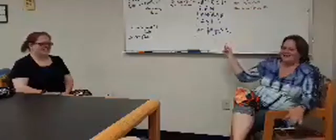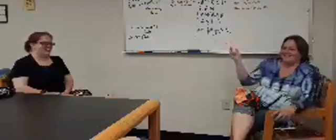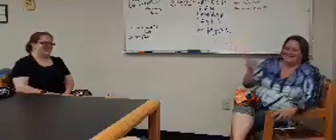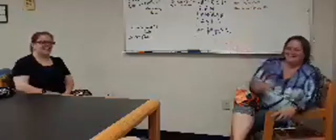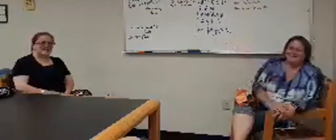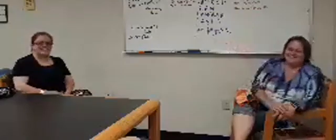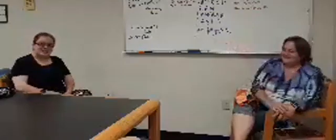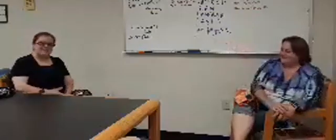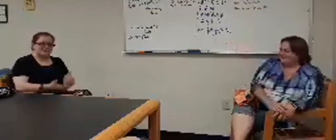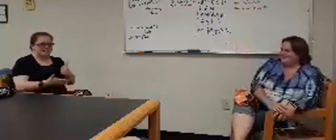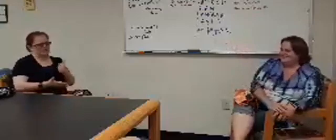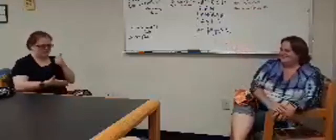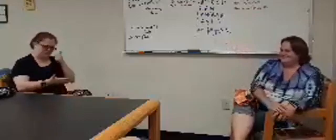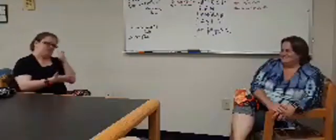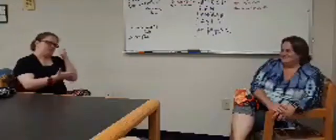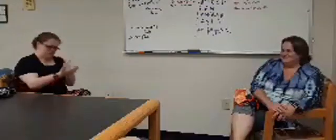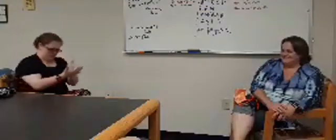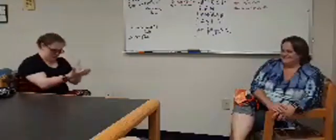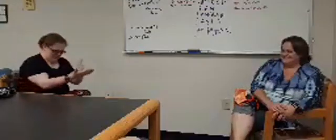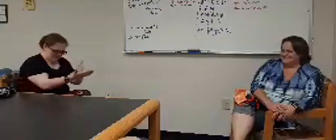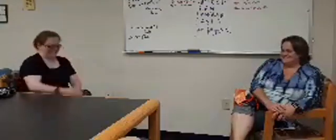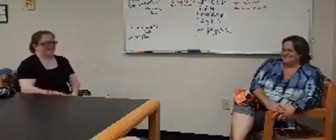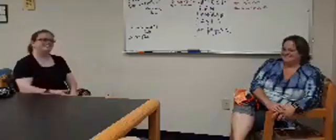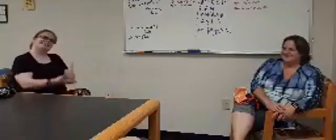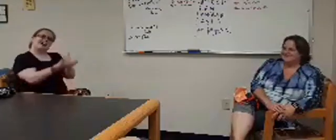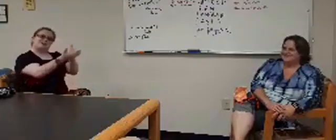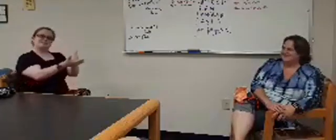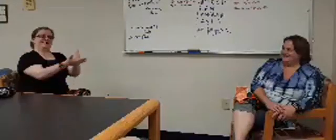There's definitely a big difference between help me and help me.